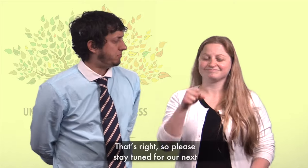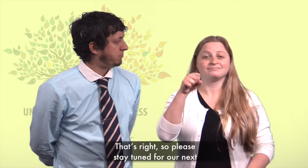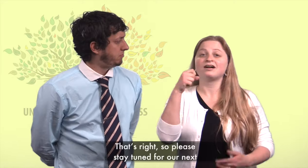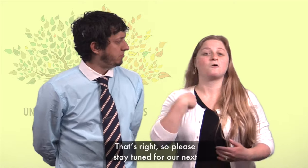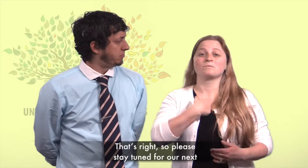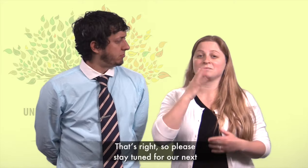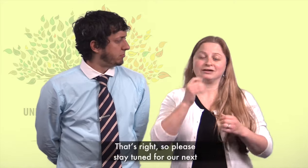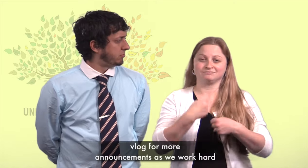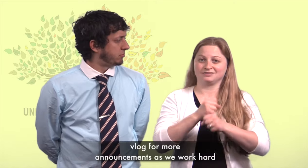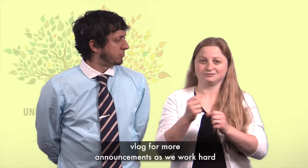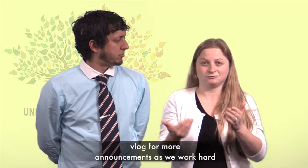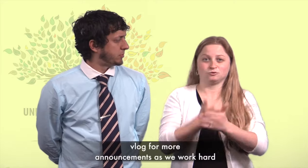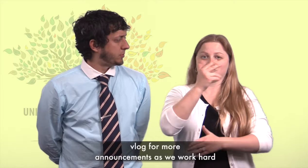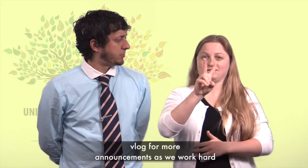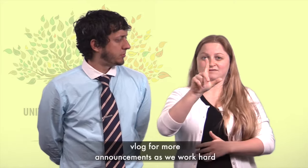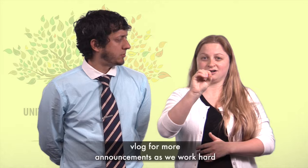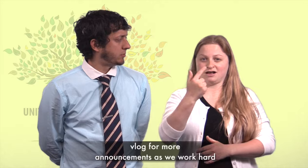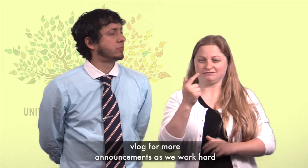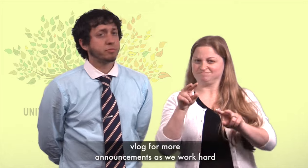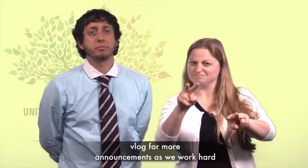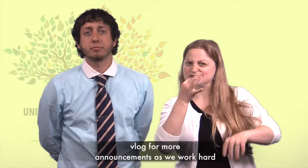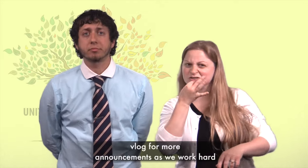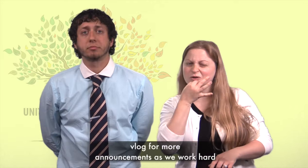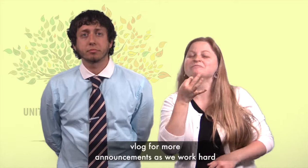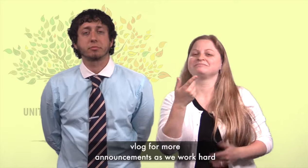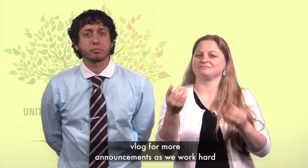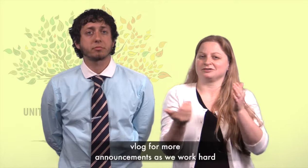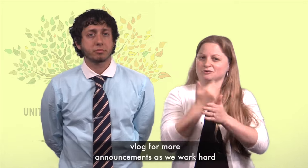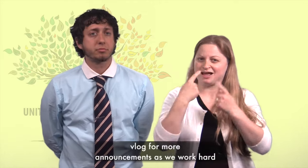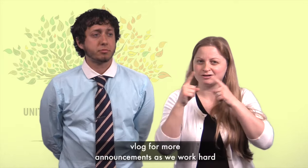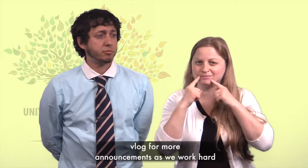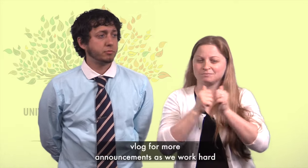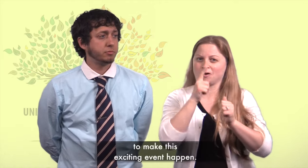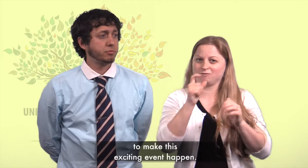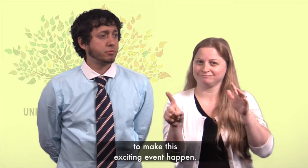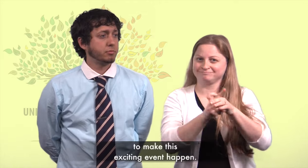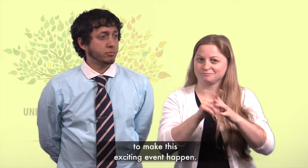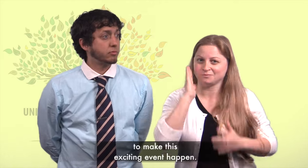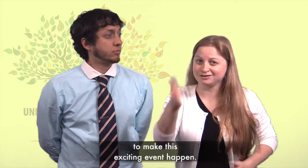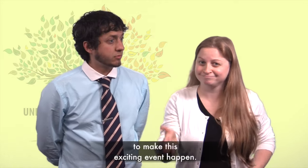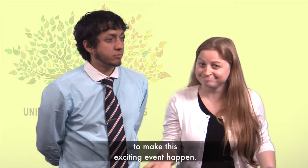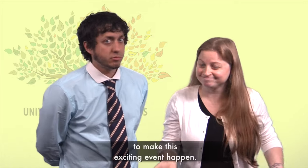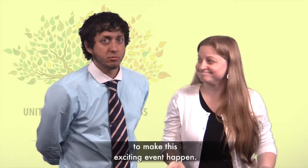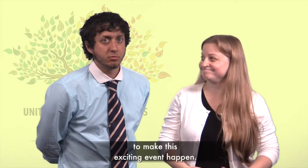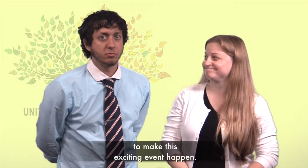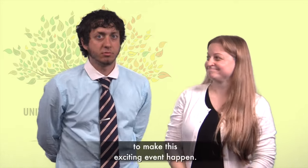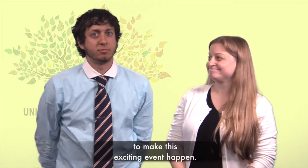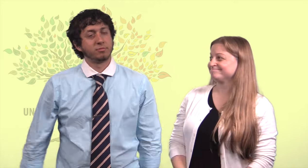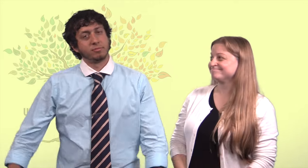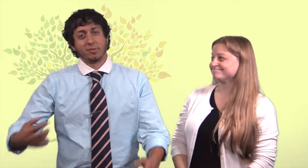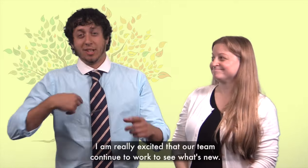That's right, so please stay tuned for our next vlog for more announcements as we work hard to make this exciting event happen. We are